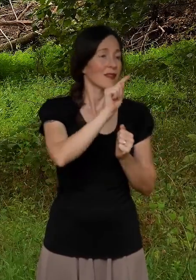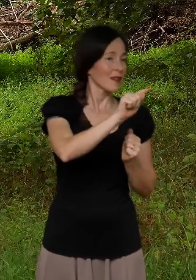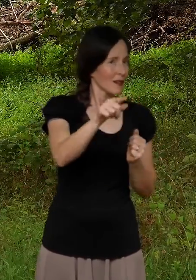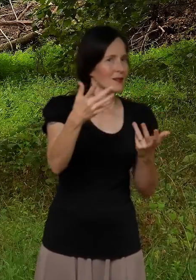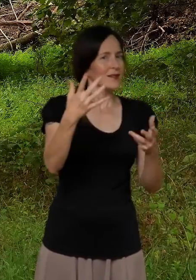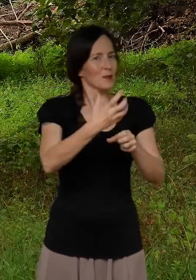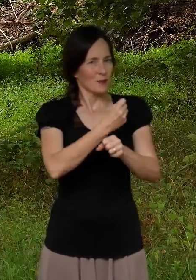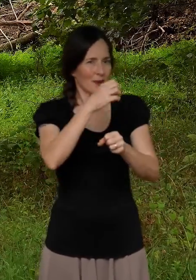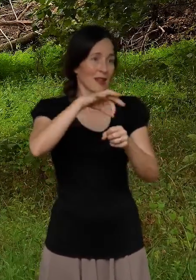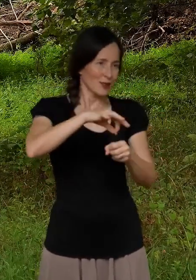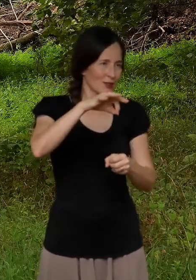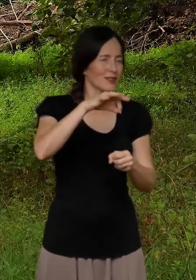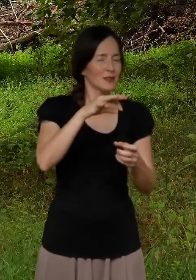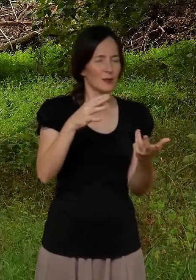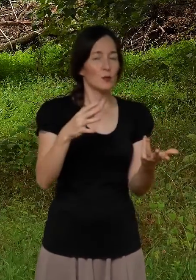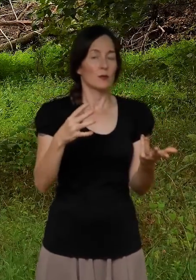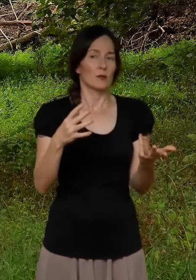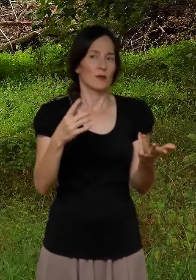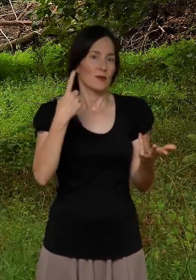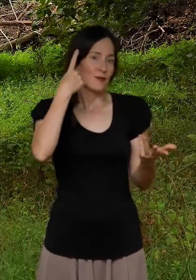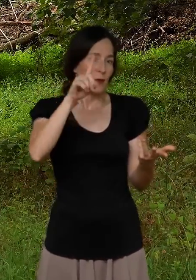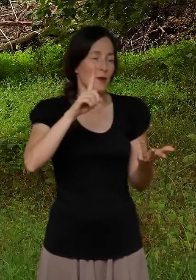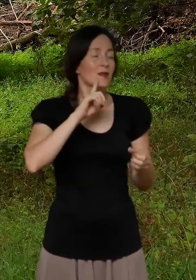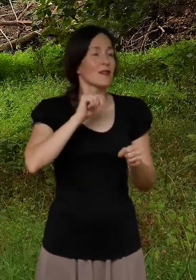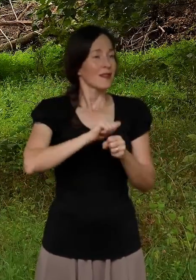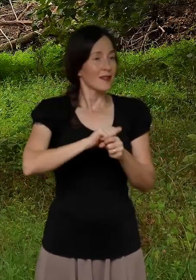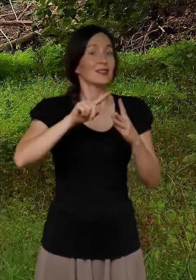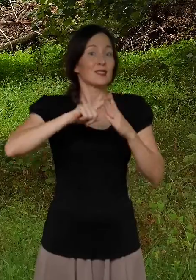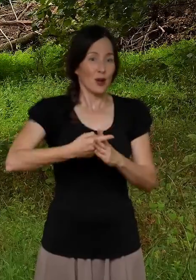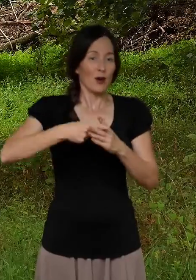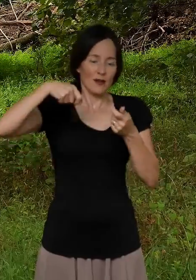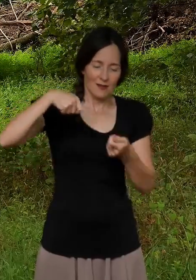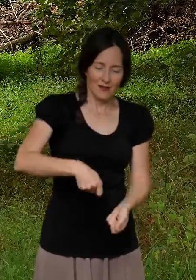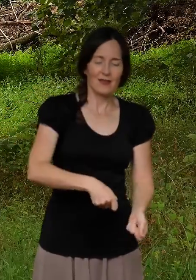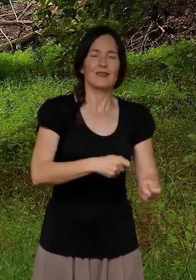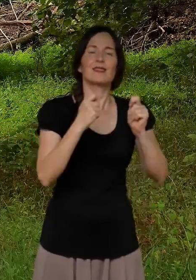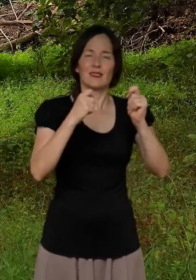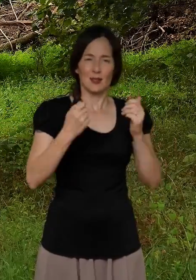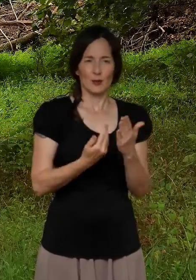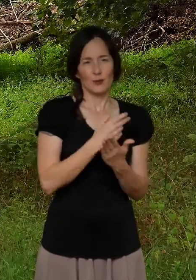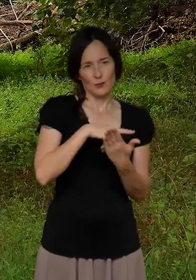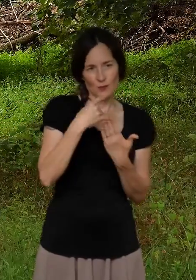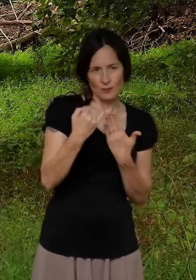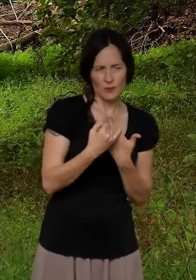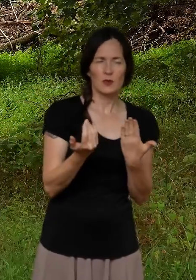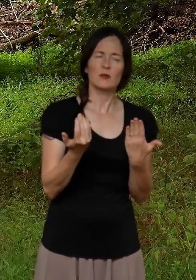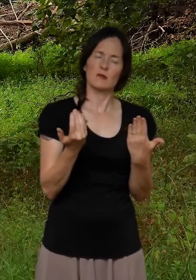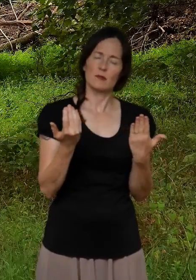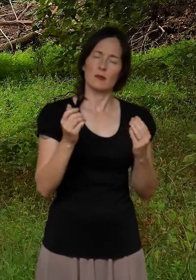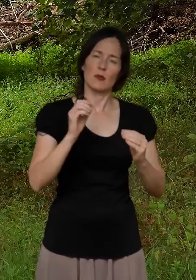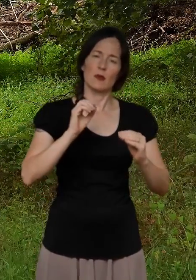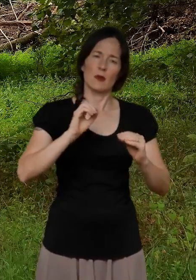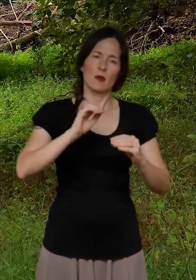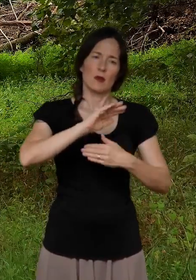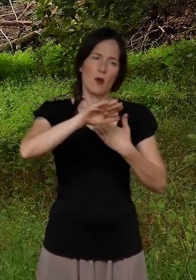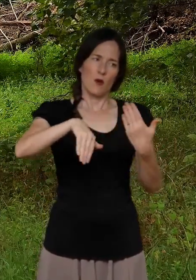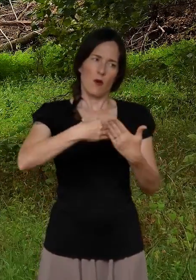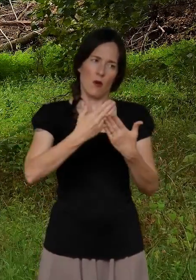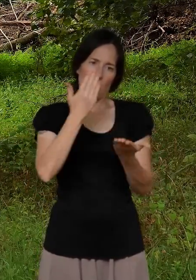Good afternoon. My name is Chris Pineda. I am the Executive Director for the Ellicott City Partnership, the representing and managing entity